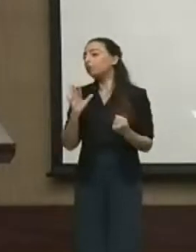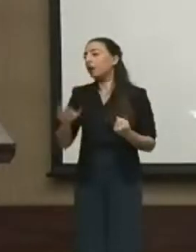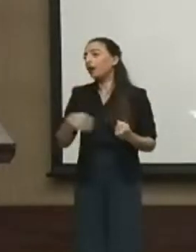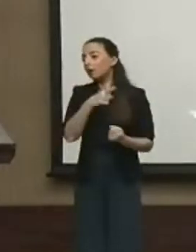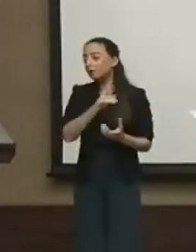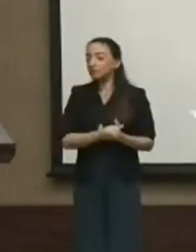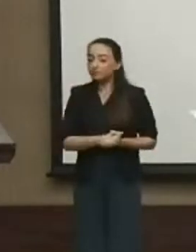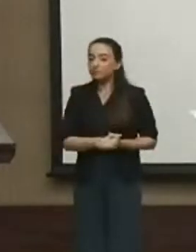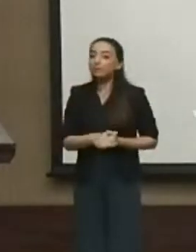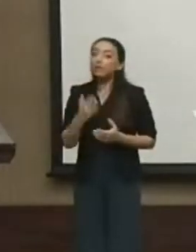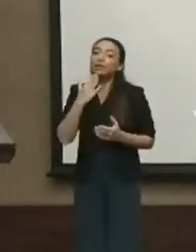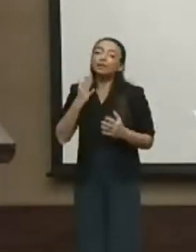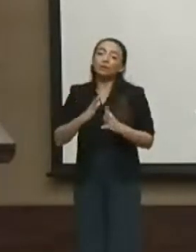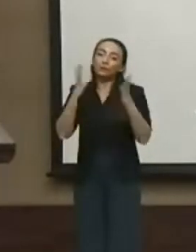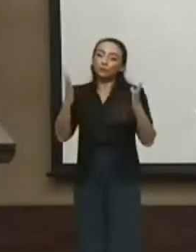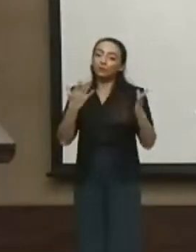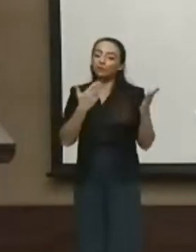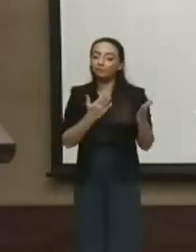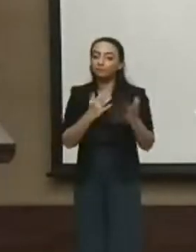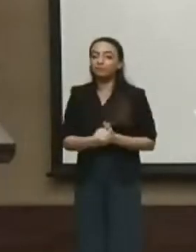very much,